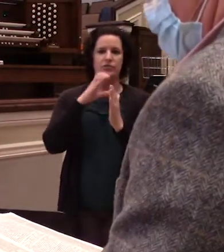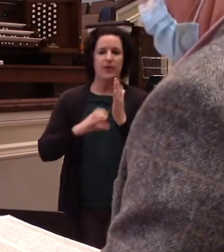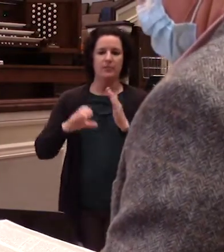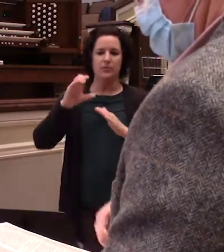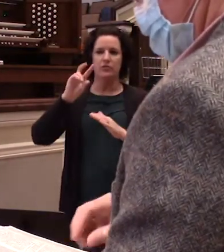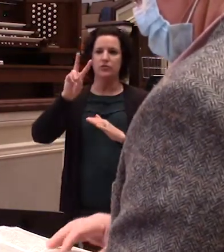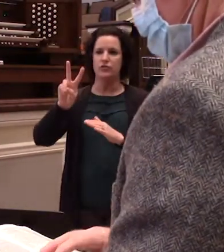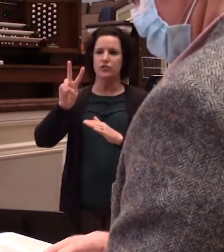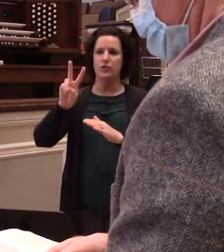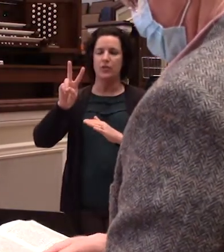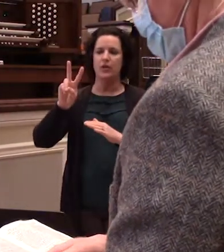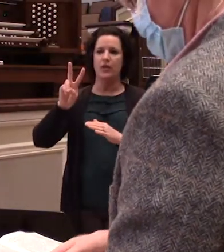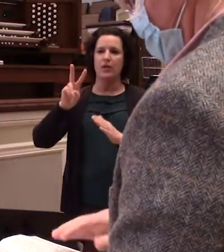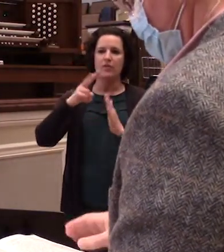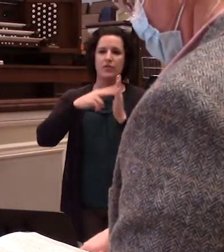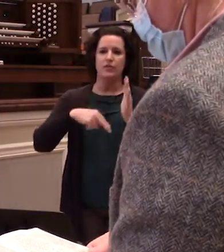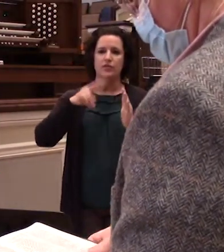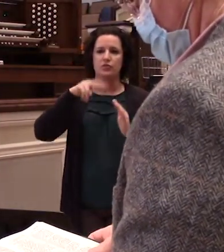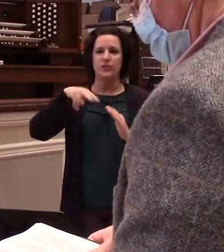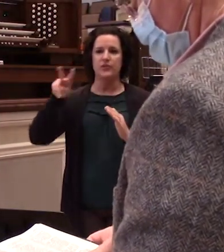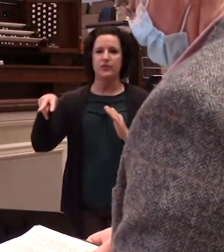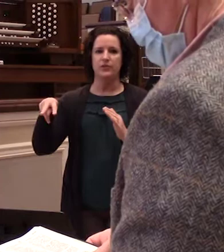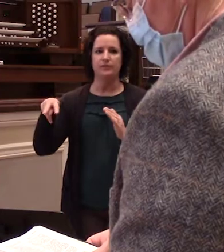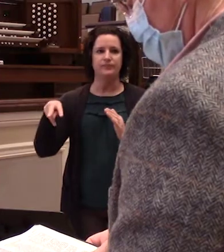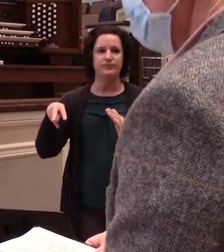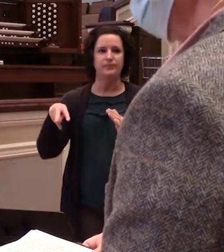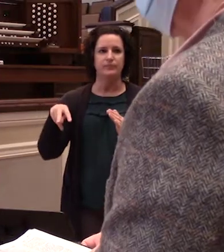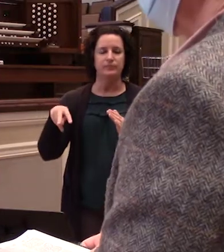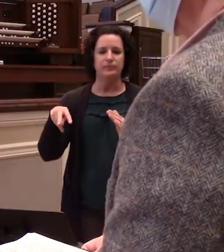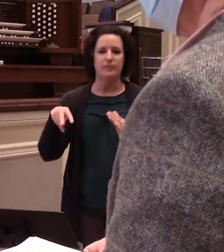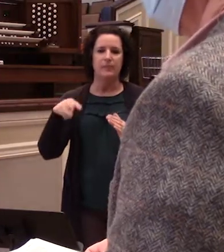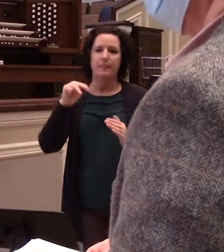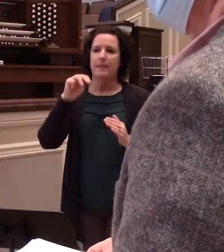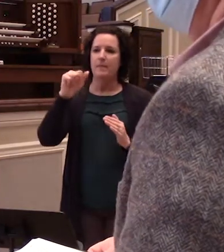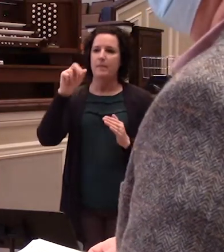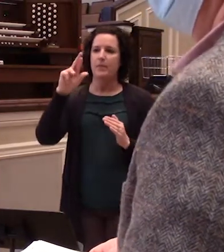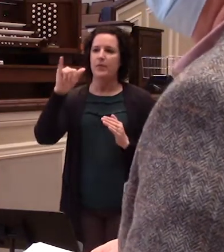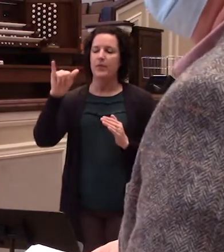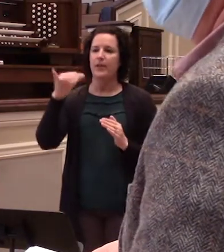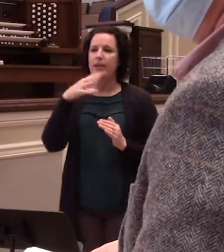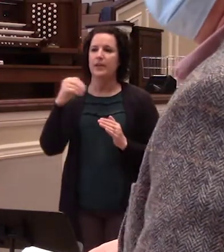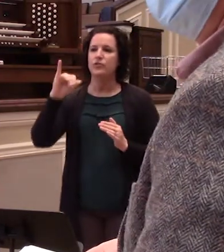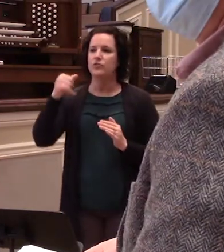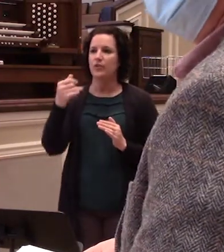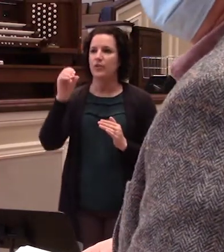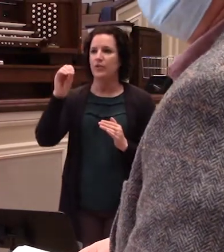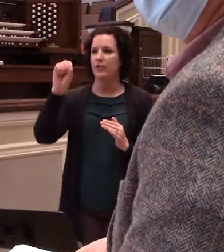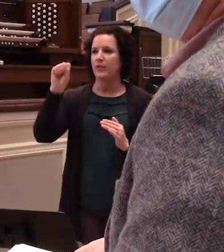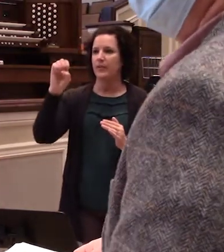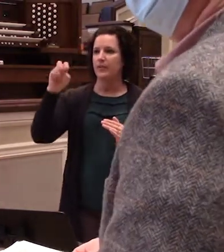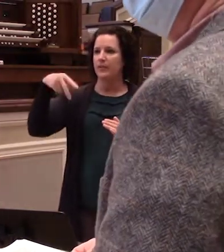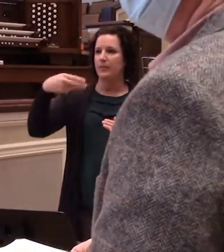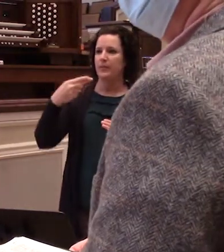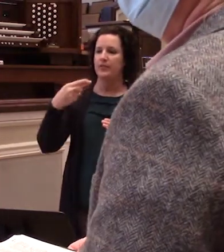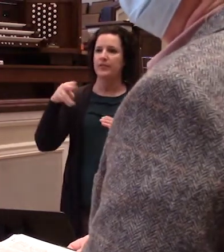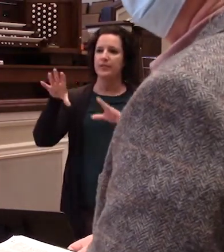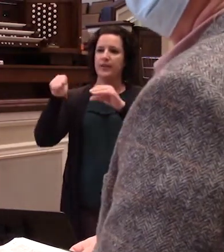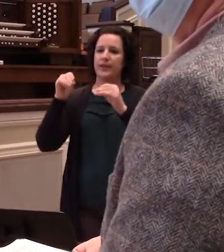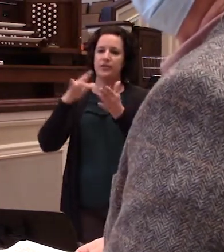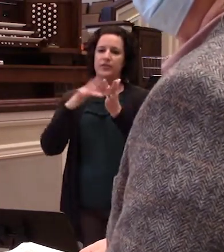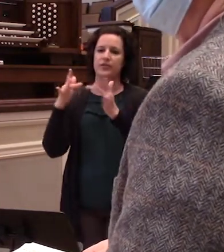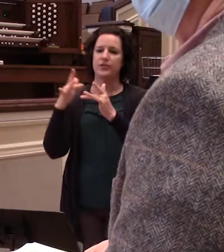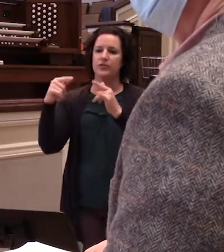verse 22. And what's going on here very quickly is Mary and Joseph have taken Jesus into the temple, because that's